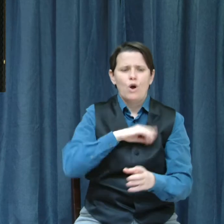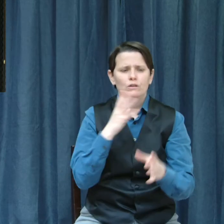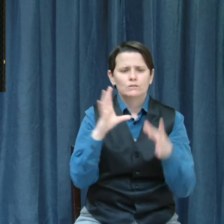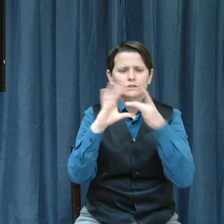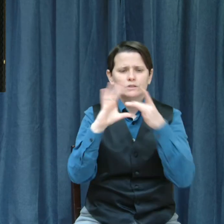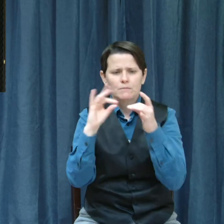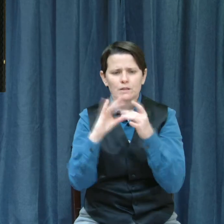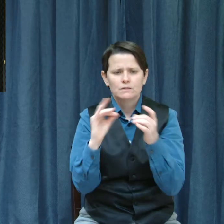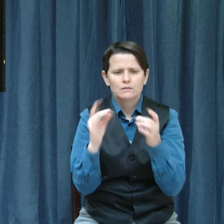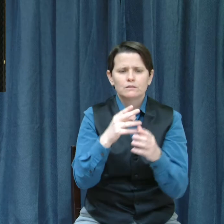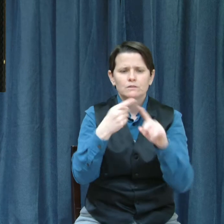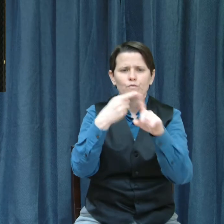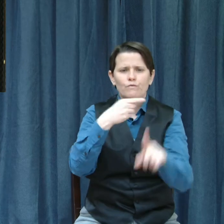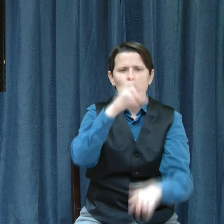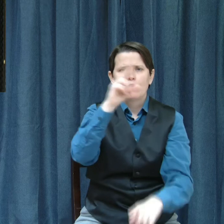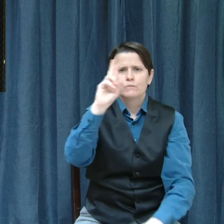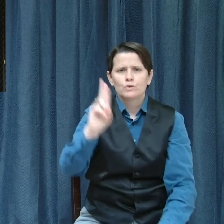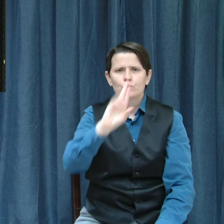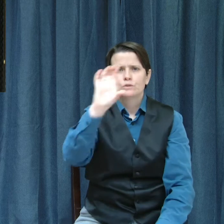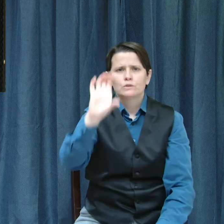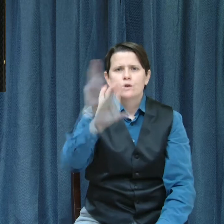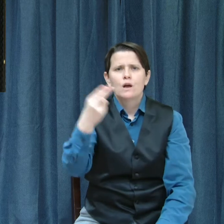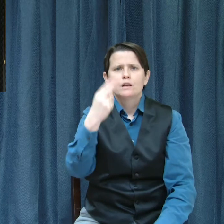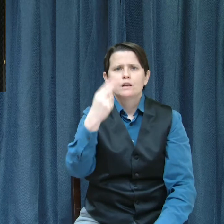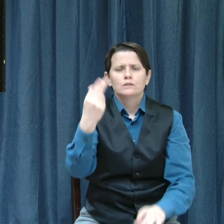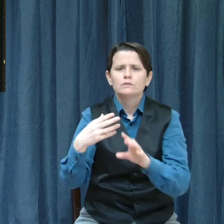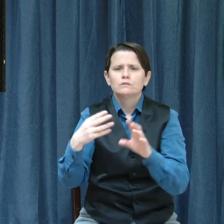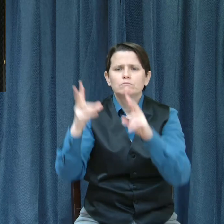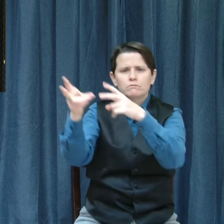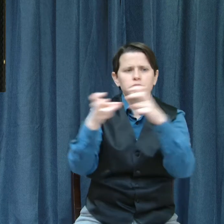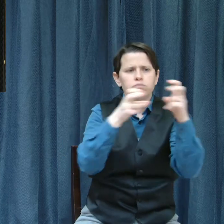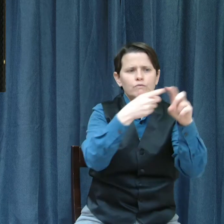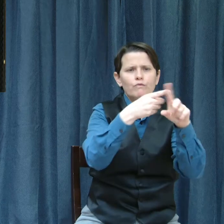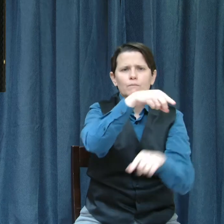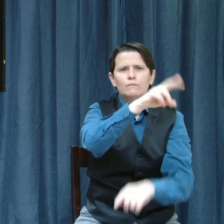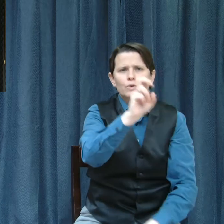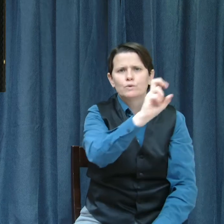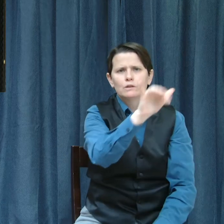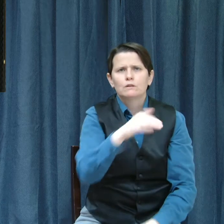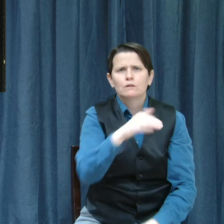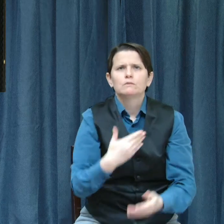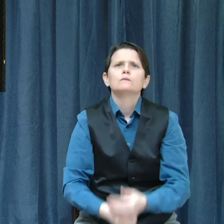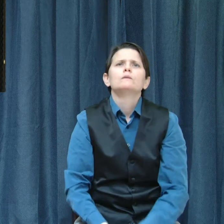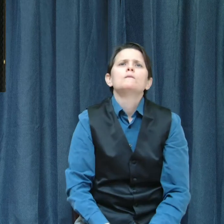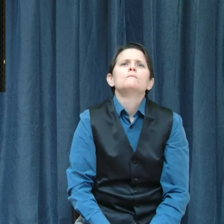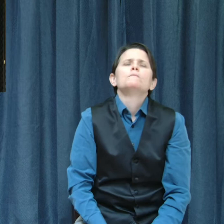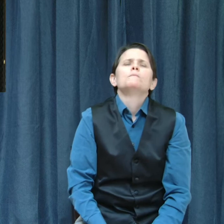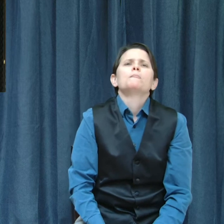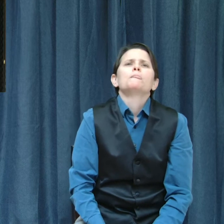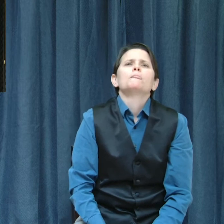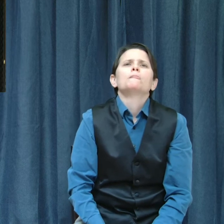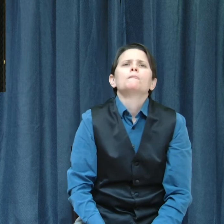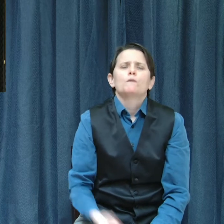off of Unity Church of the Hills, which is based off of the Unity. It's like we're, this is part of it. It's, we have much more in common